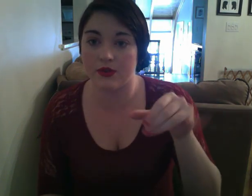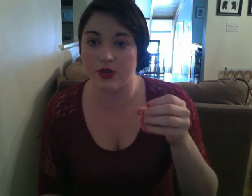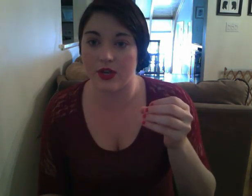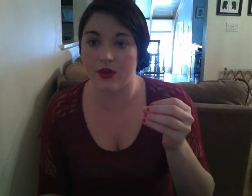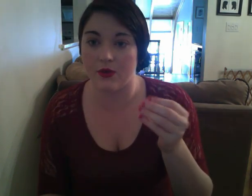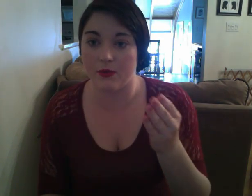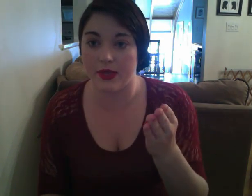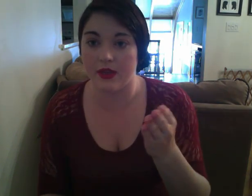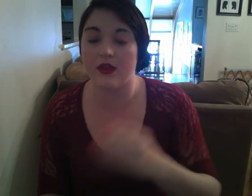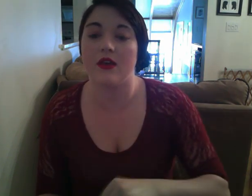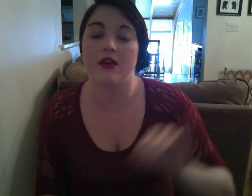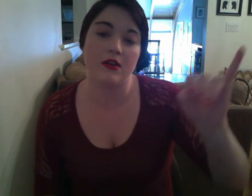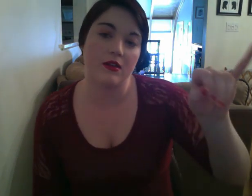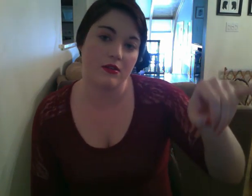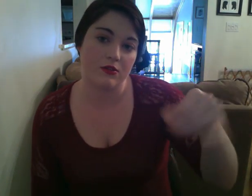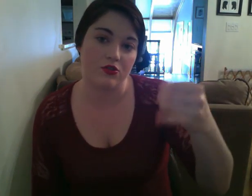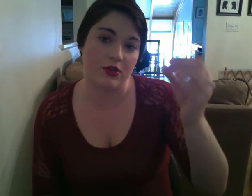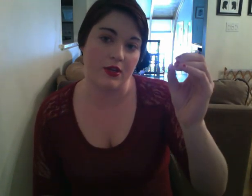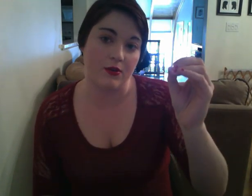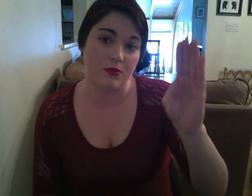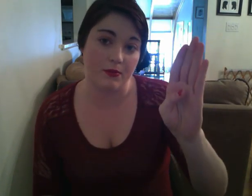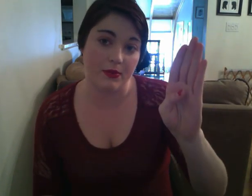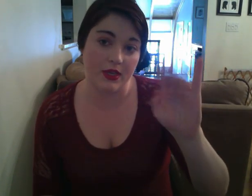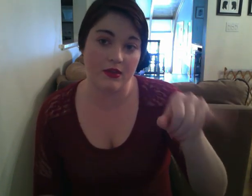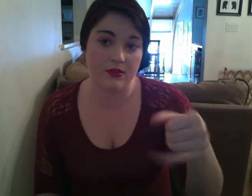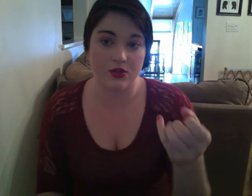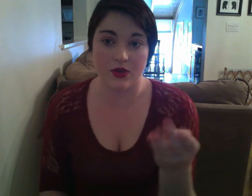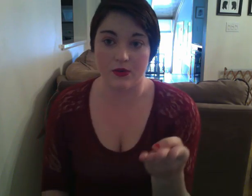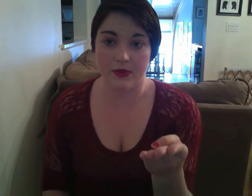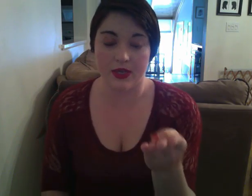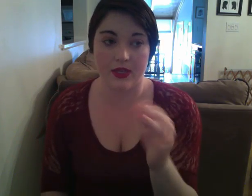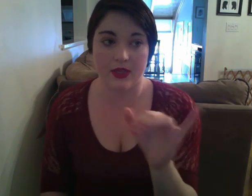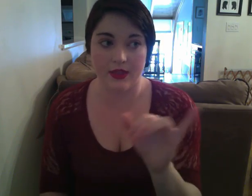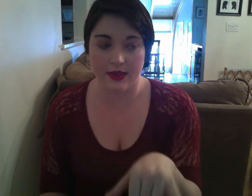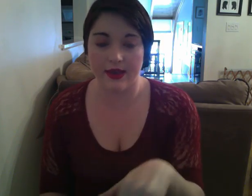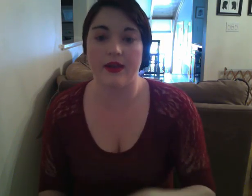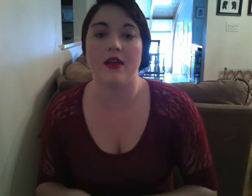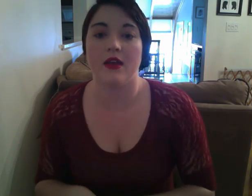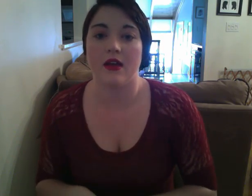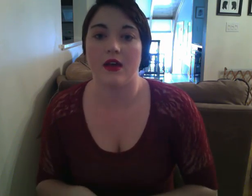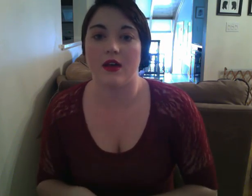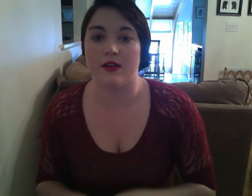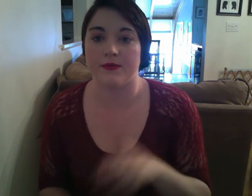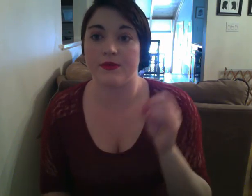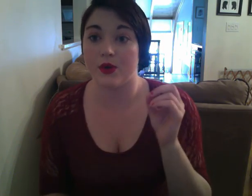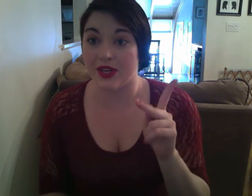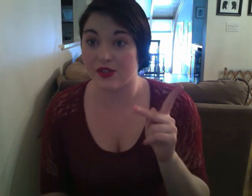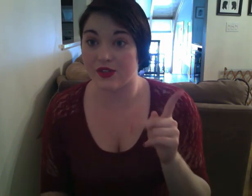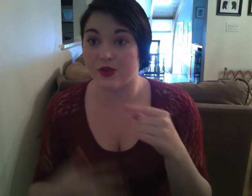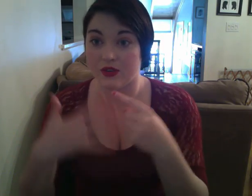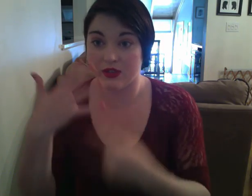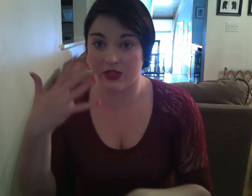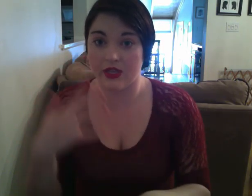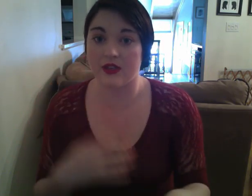J-O-B, J-O-B, J-O-B, like that. Okay, so here's the list.